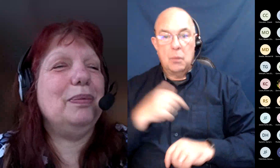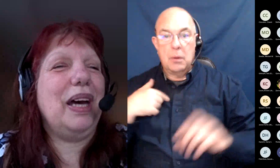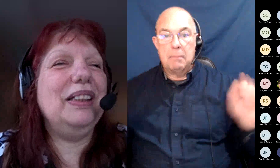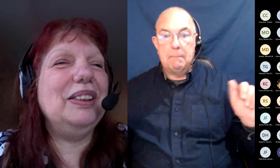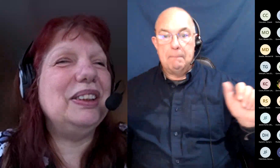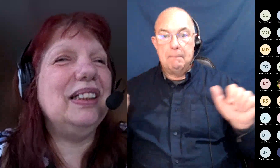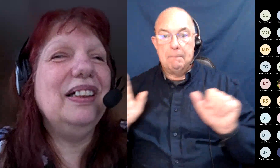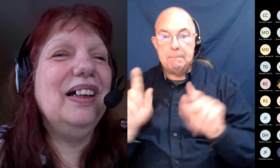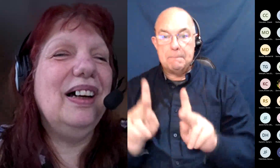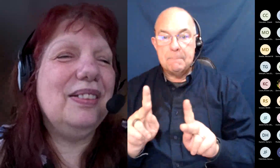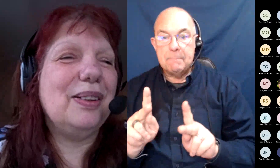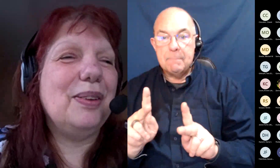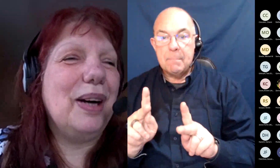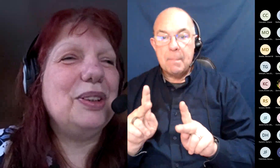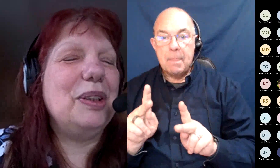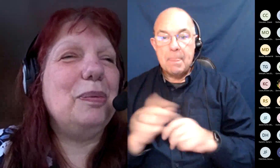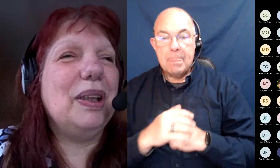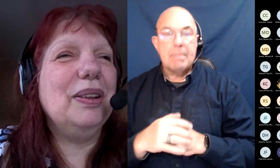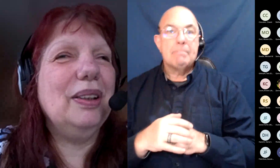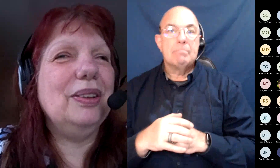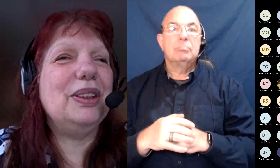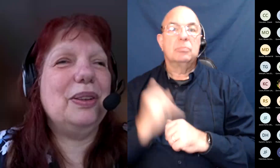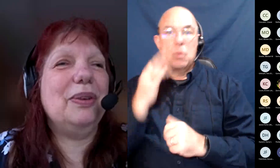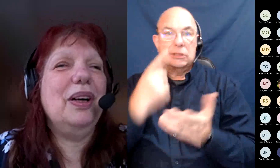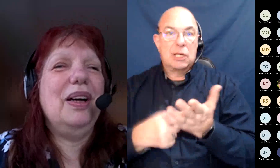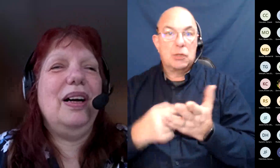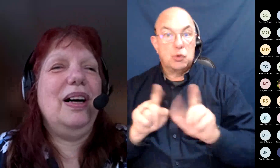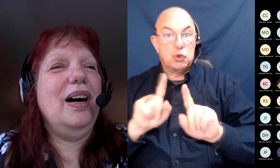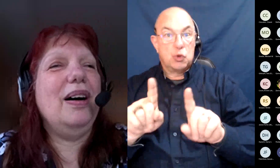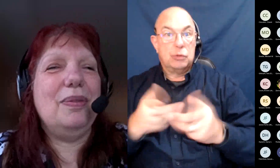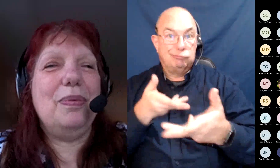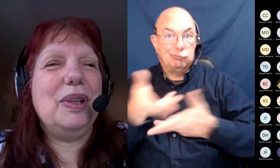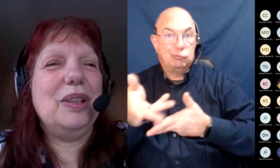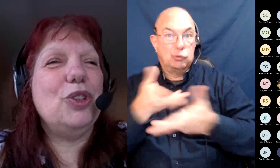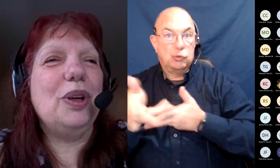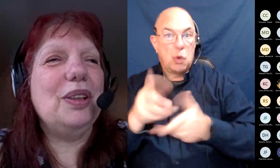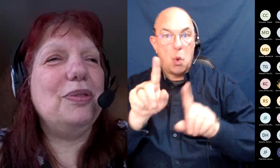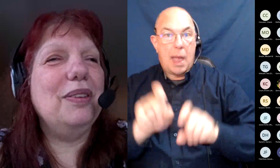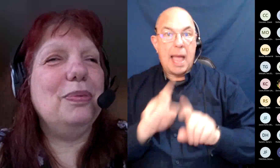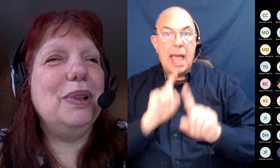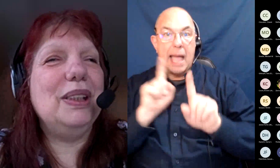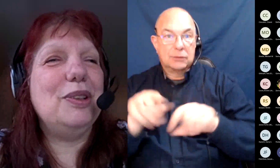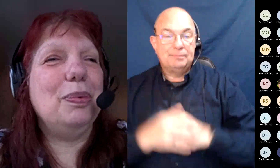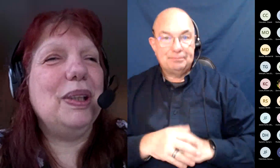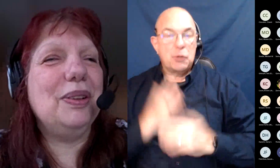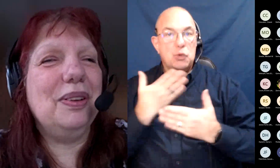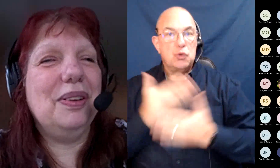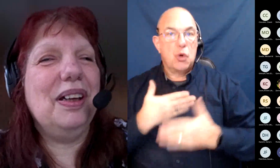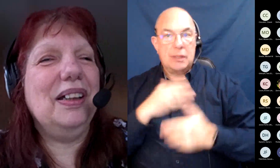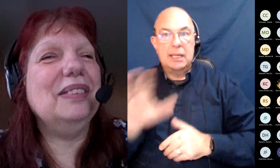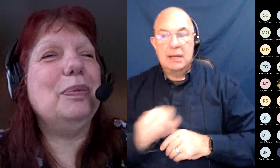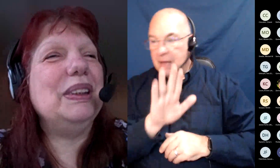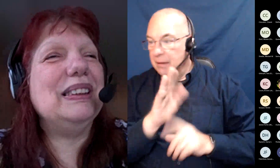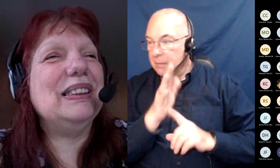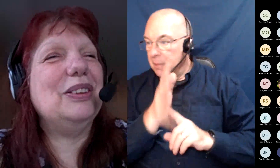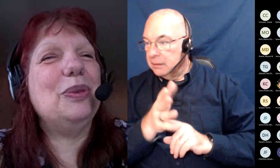us managing the question period. So enjoy